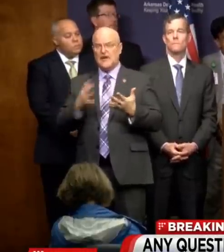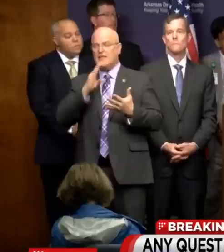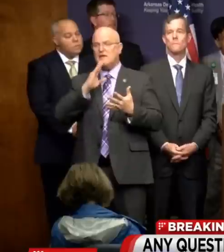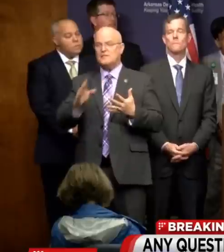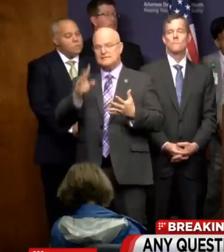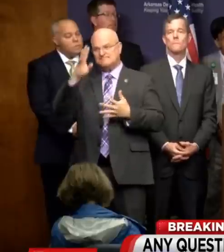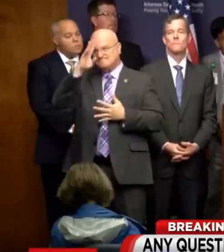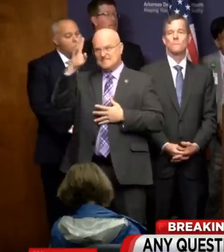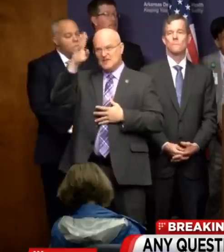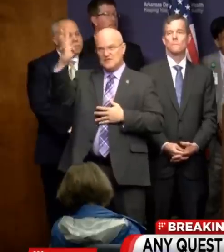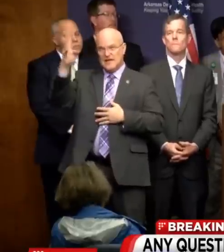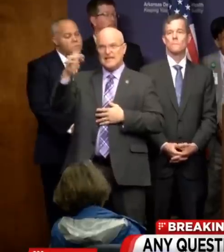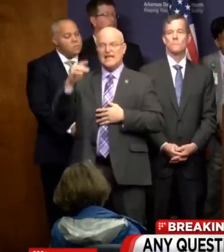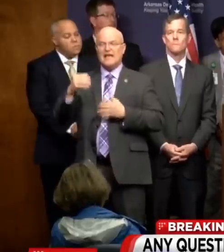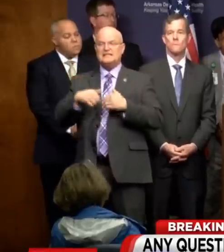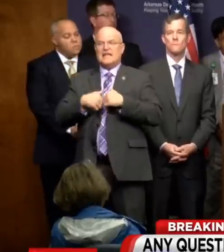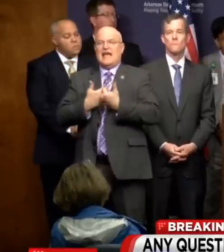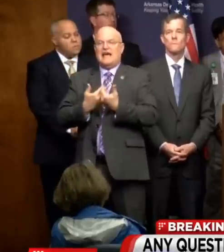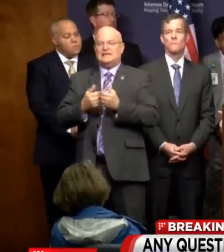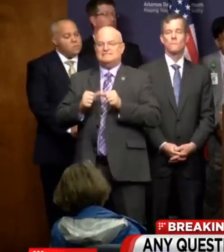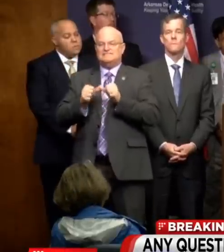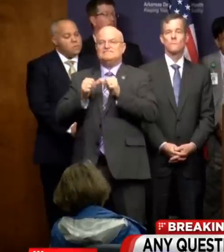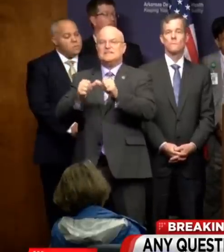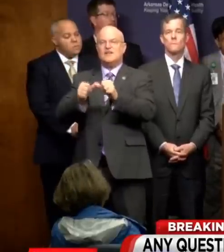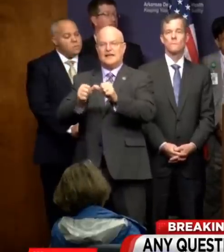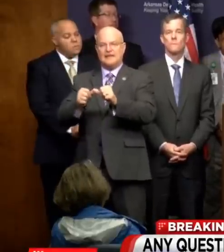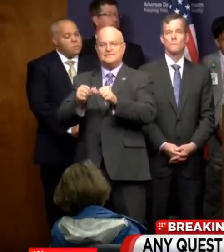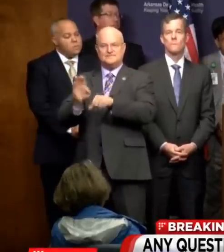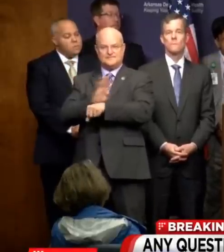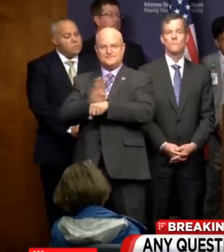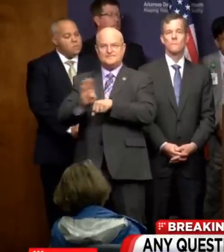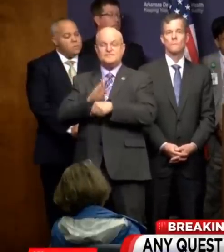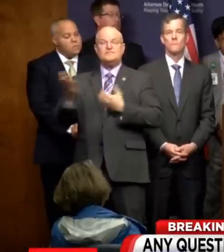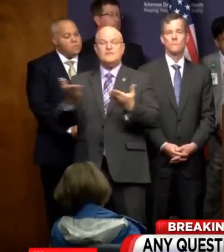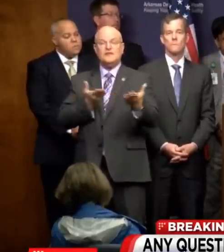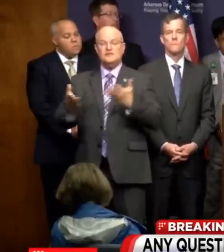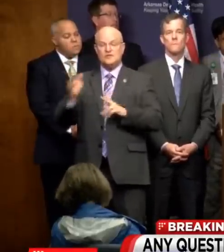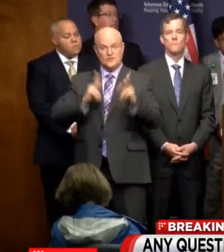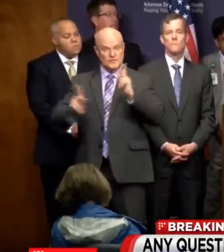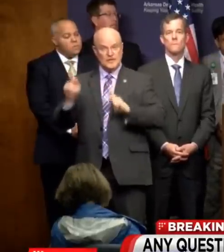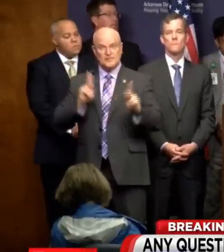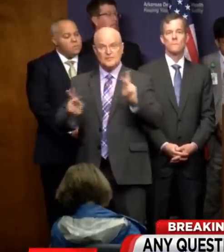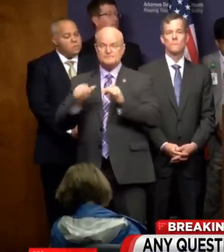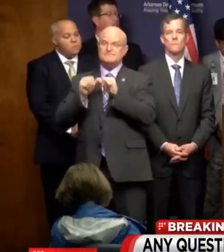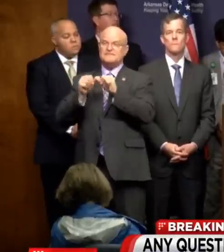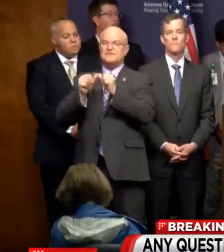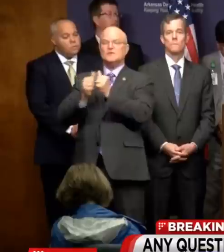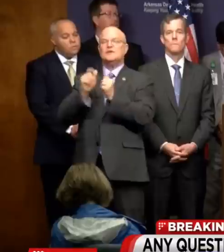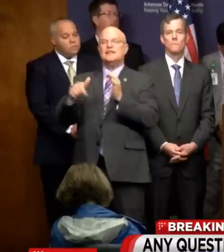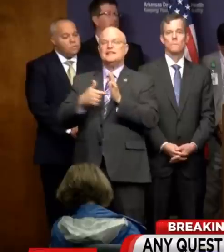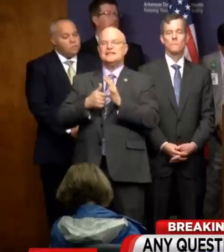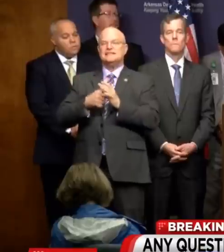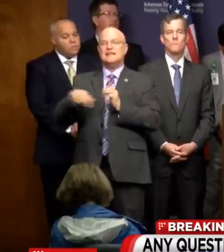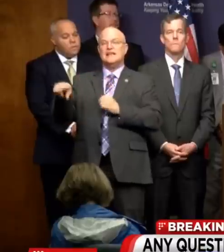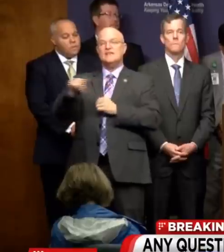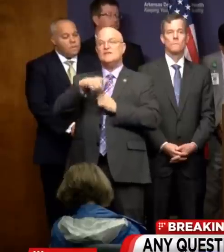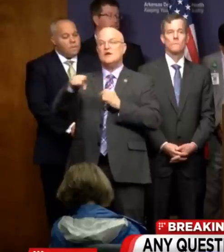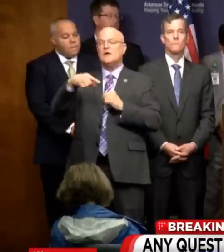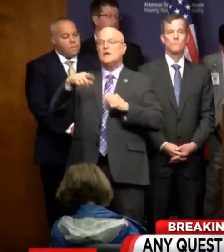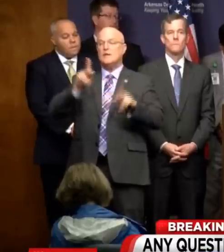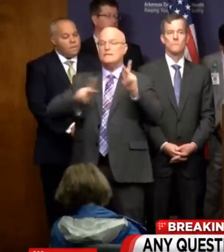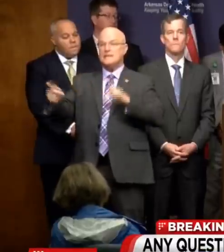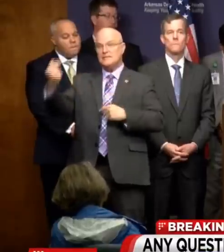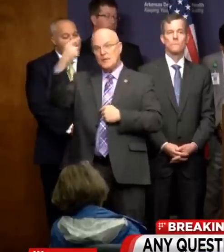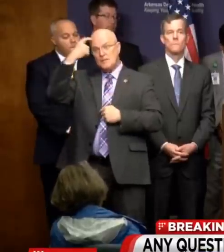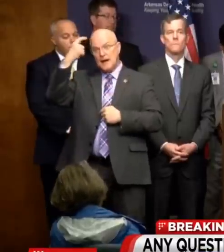being innovative as to how to carry out and serve the public consistent with this. And they're very public-minded.